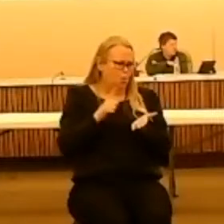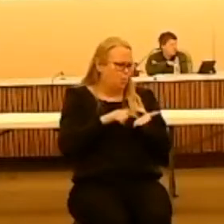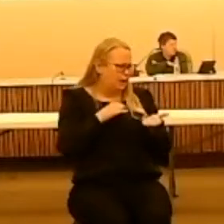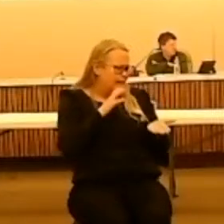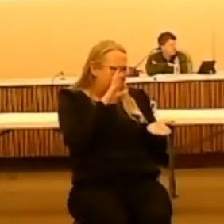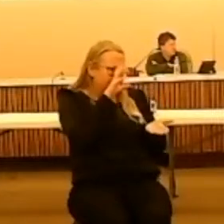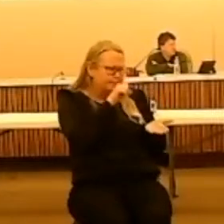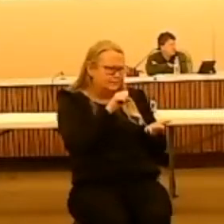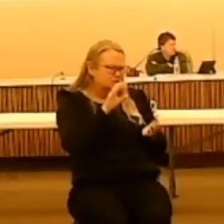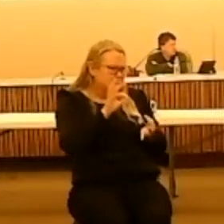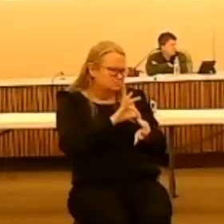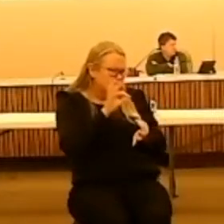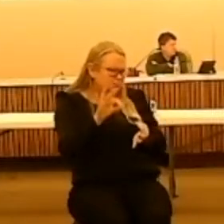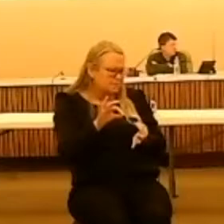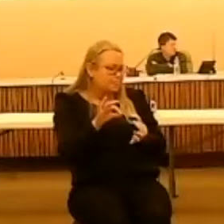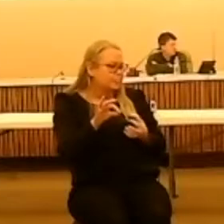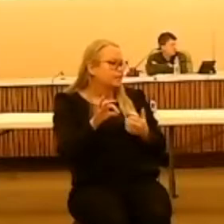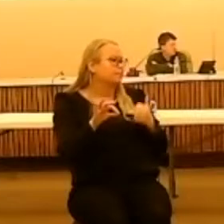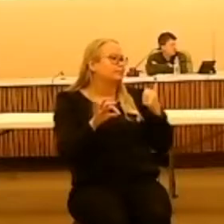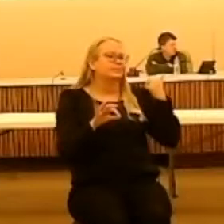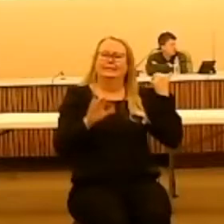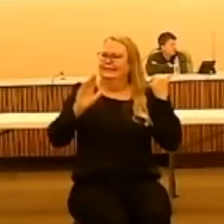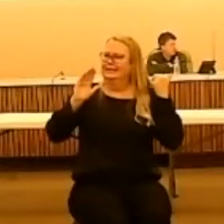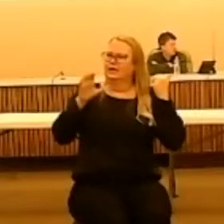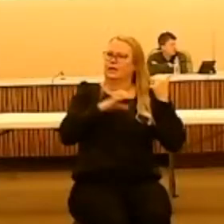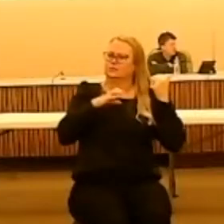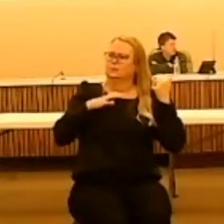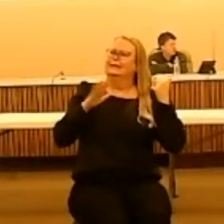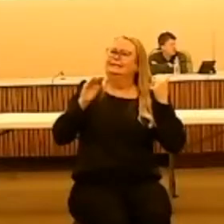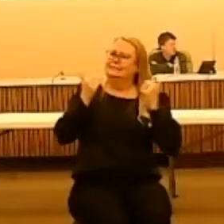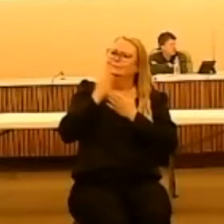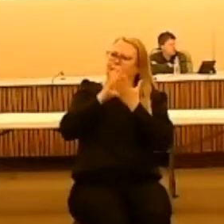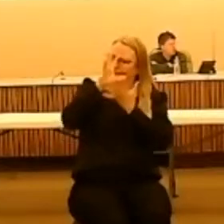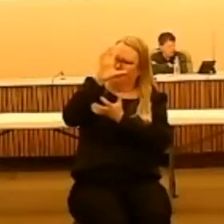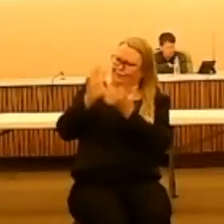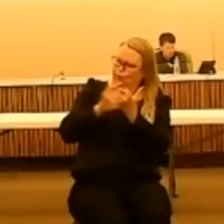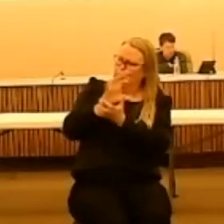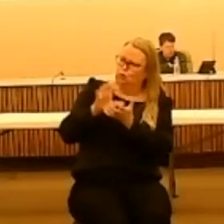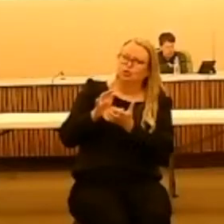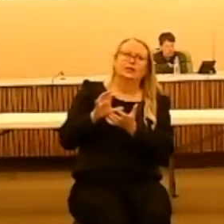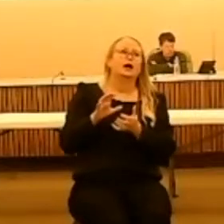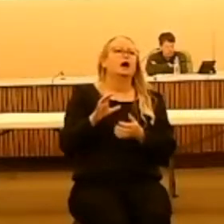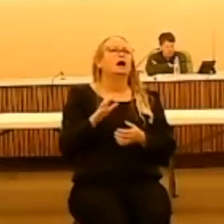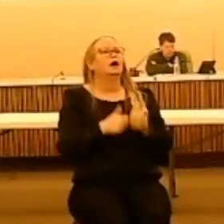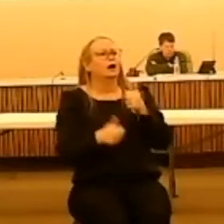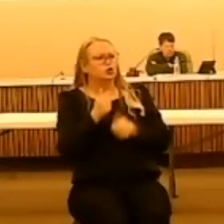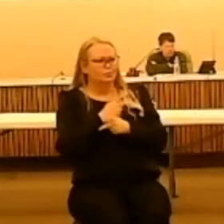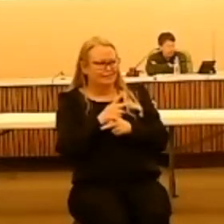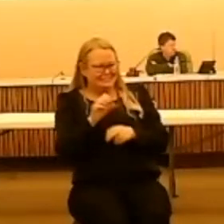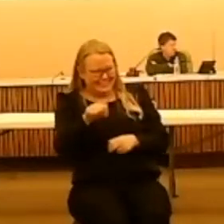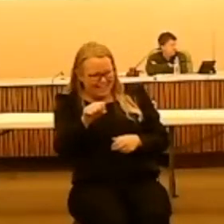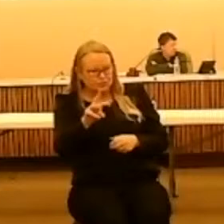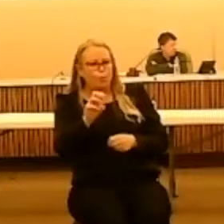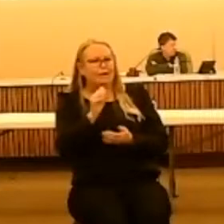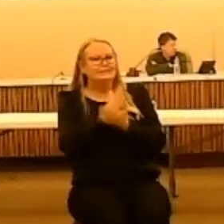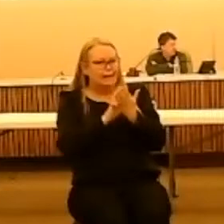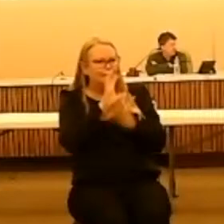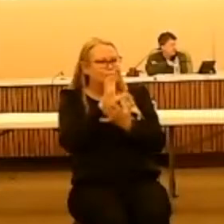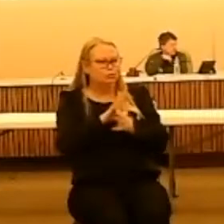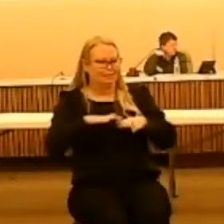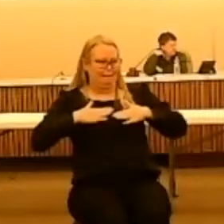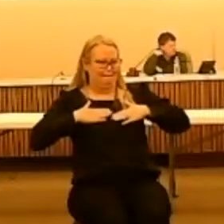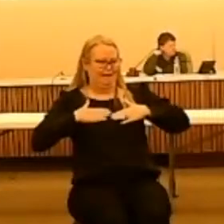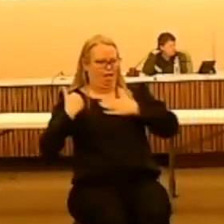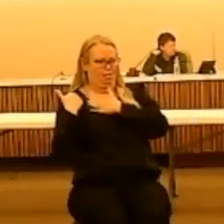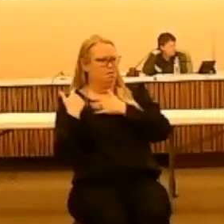something that there's a negative to this? There was some confusion on what we were talking about. There was, and again, I apologize, it was on my part. Right, if